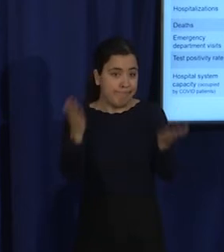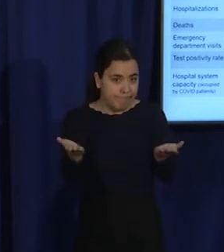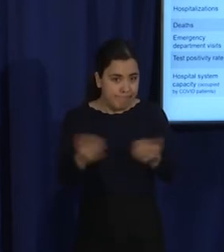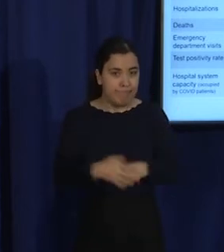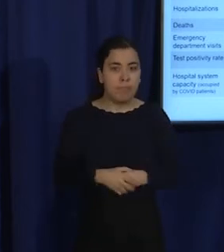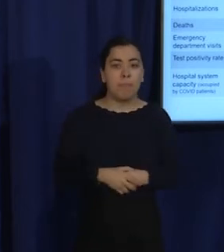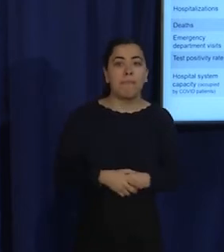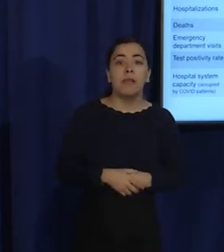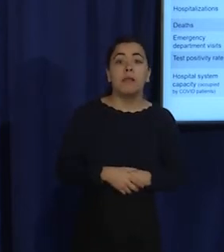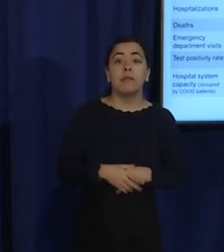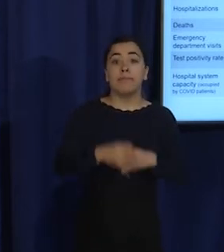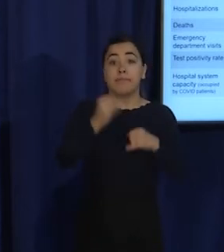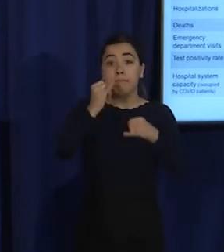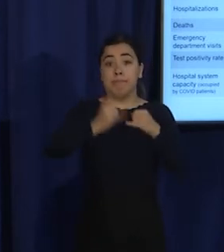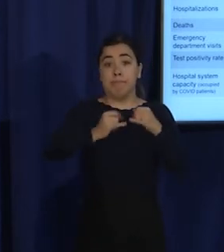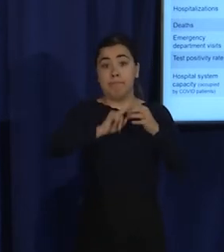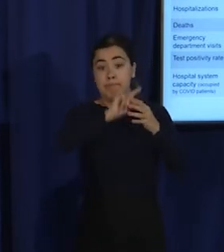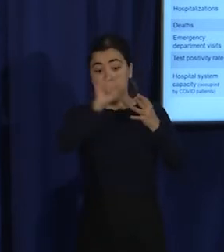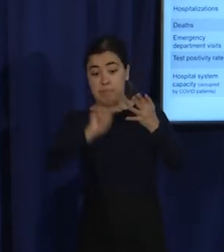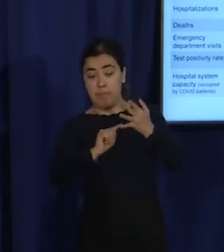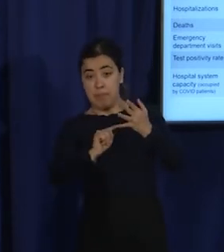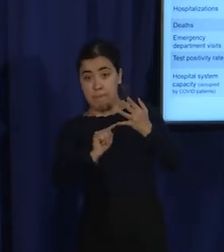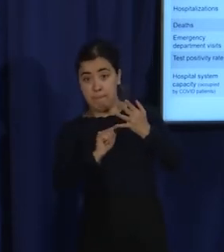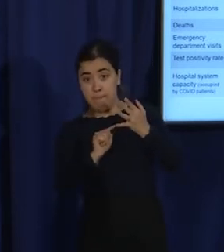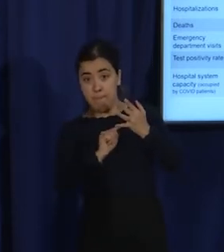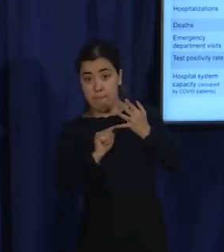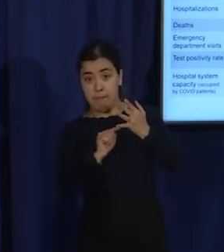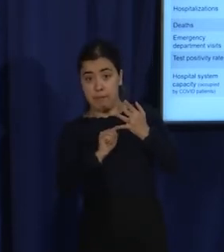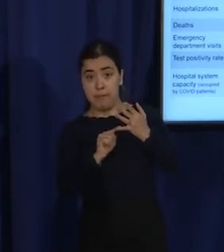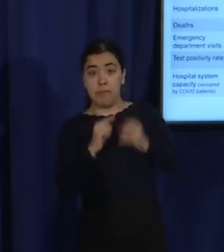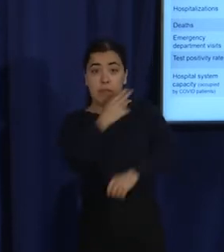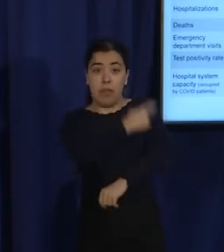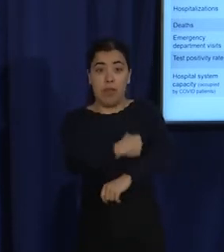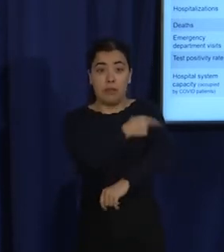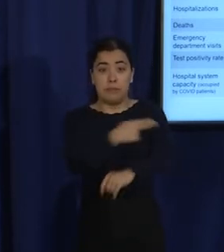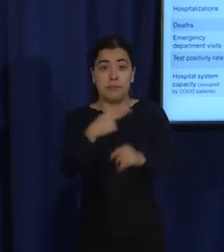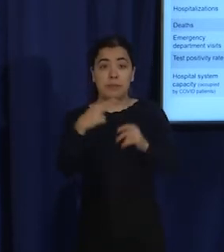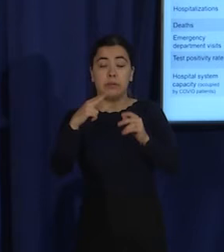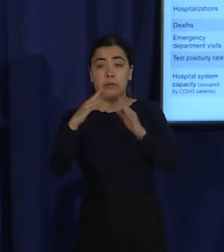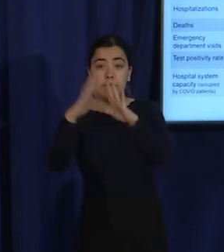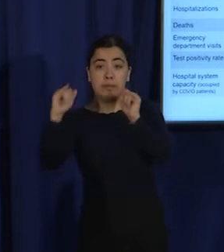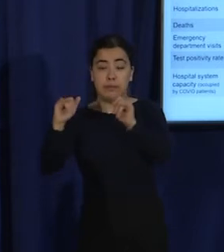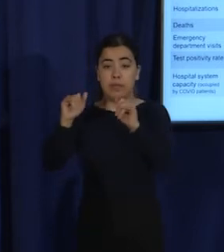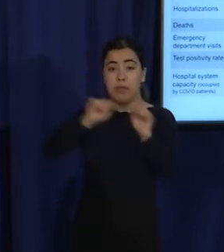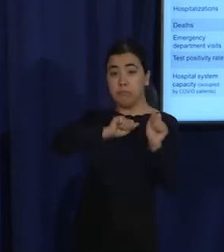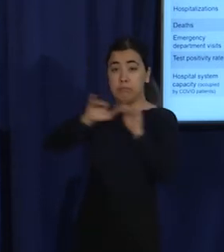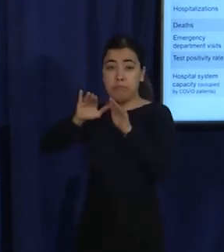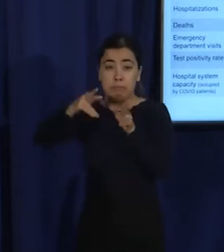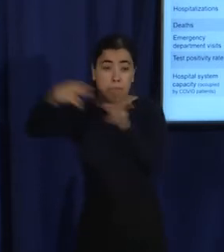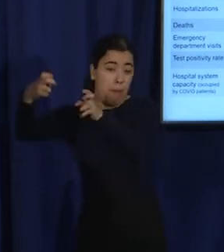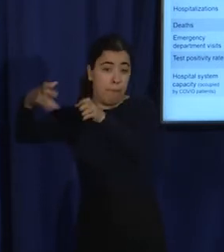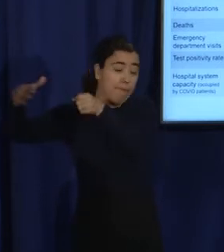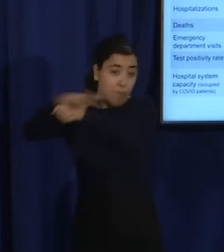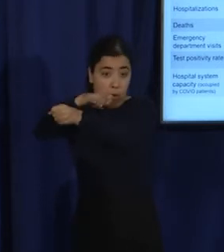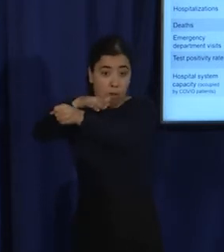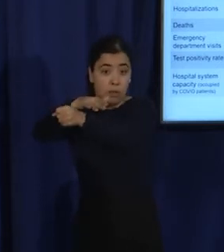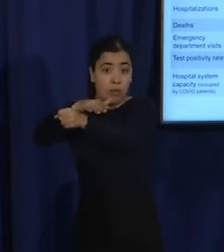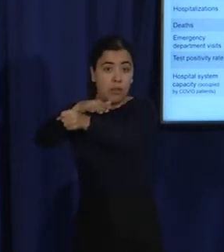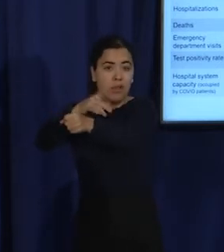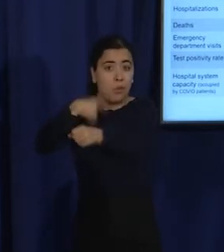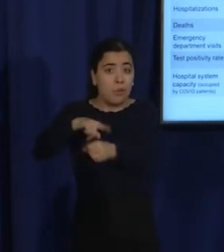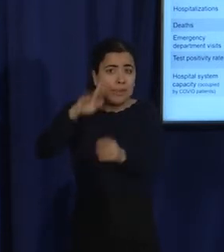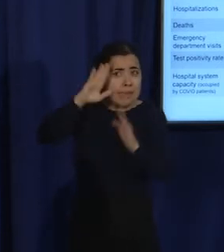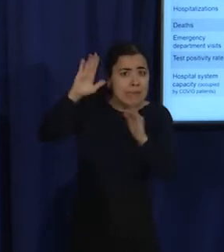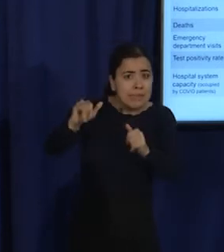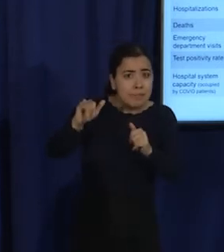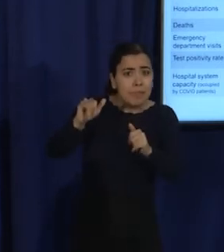system capacity at the bottom, we've moved from advanced progress to continued progress, meaning the wrong way, not just